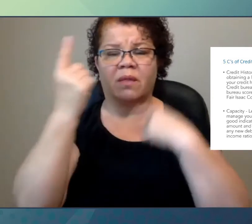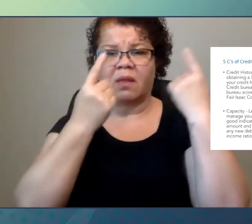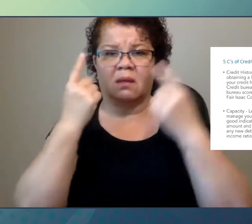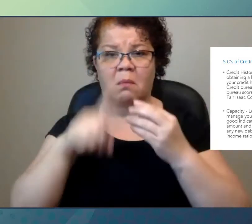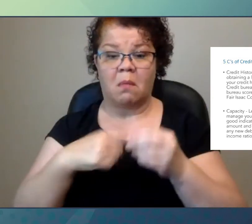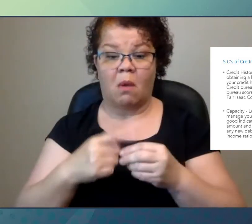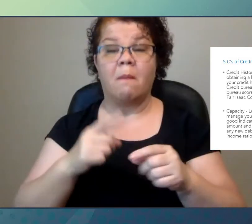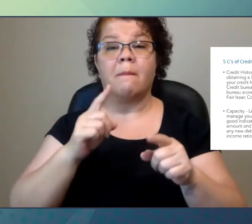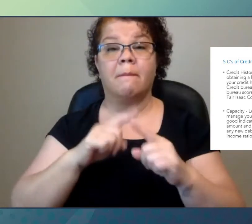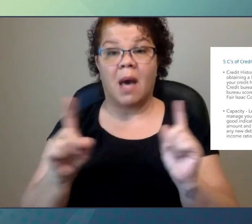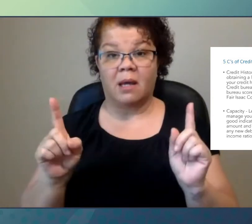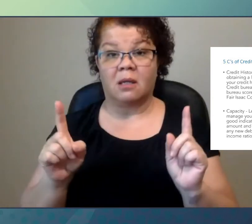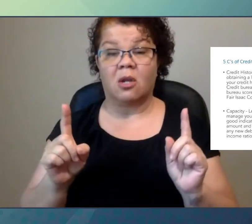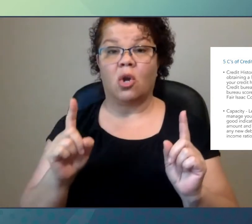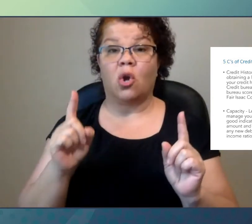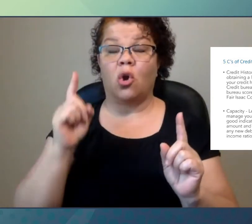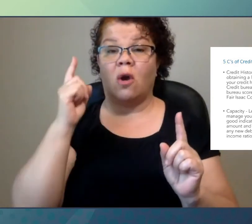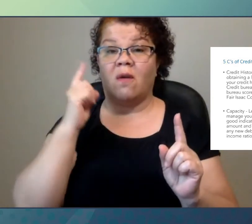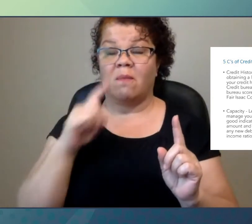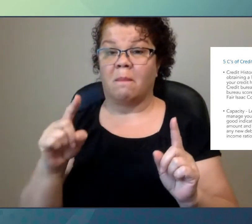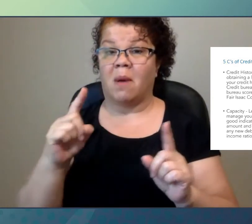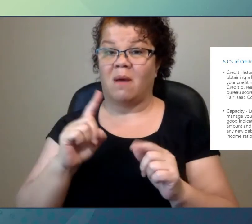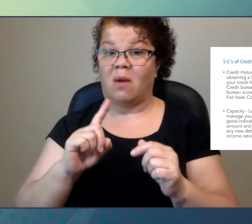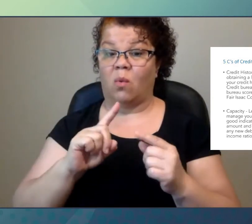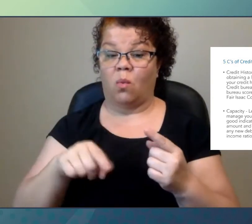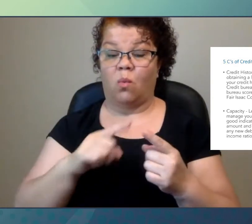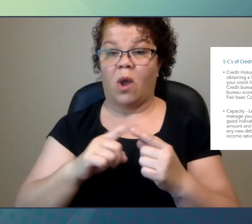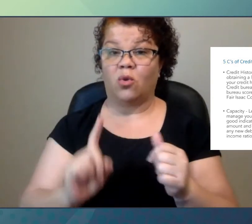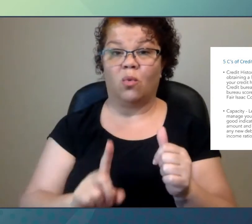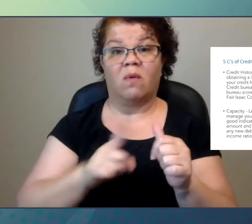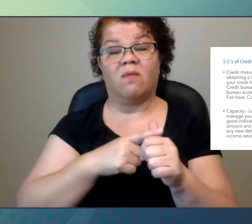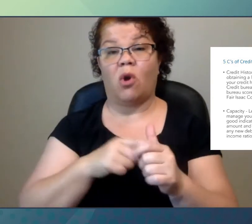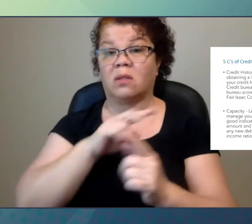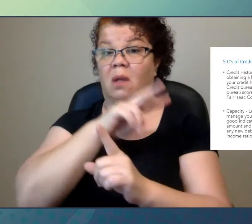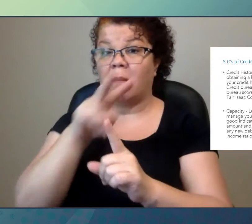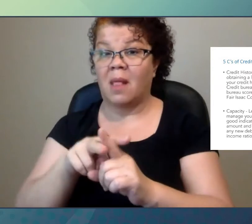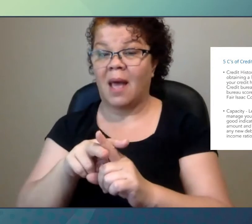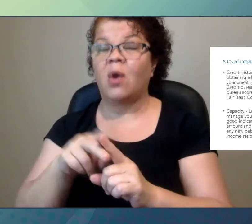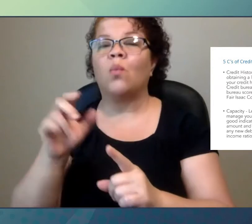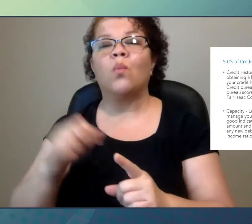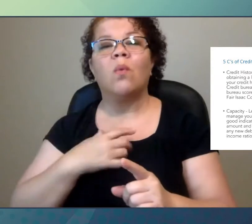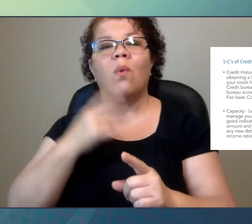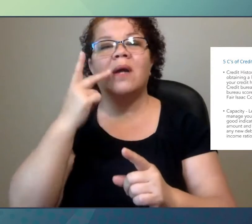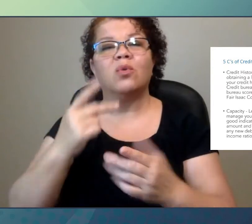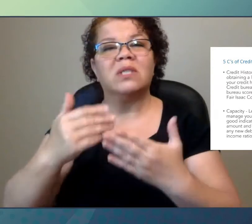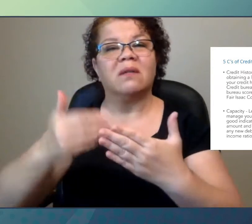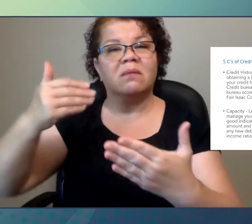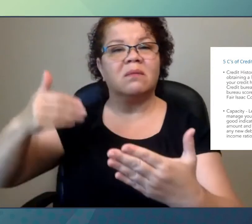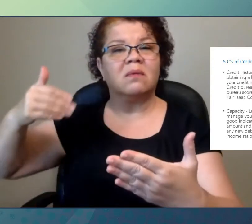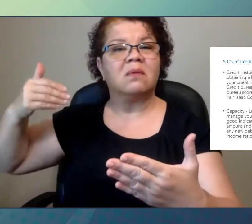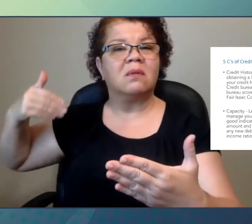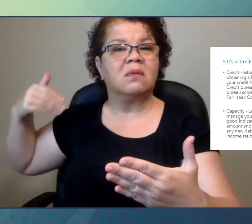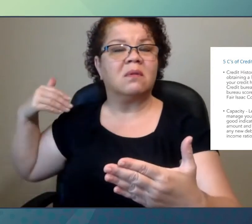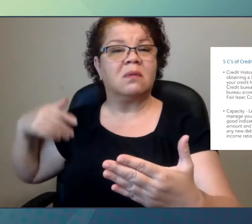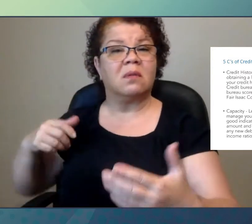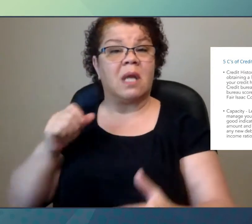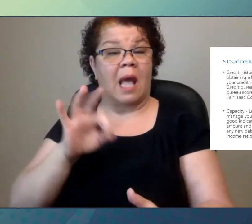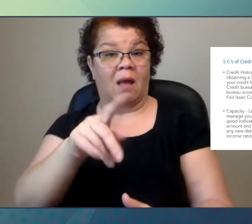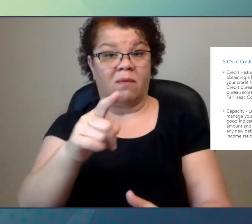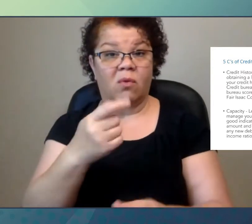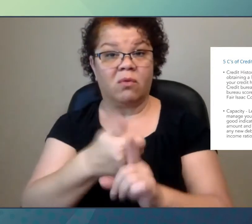However, for underwriting purposes, we look at the continuation of the income. And if you are a W-2